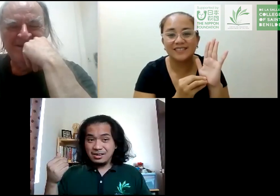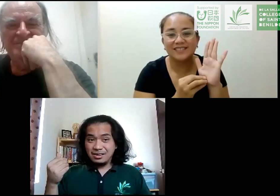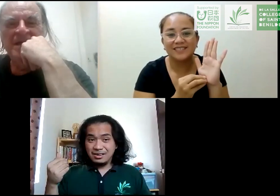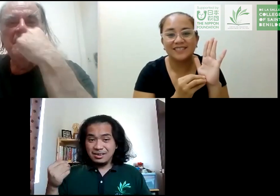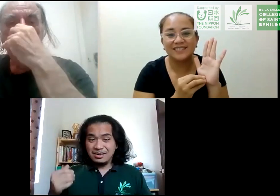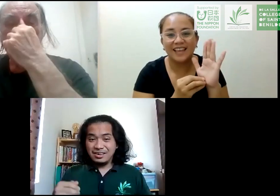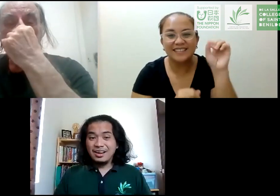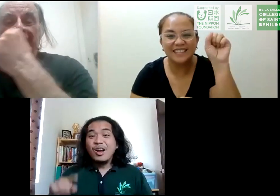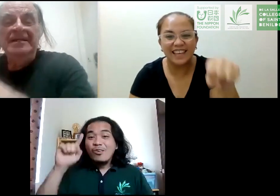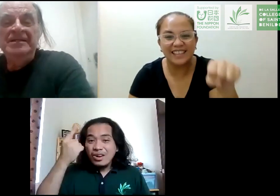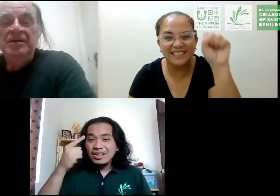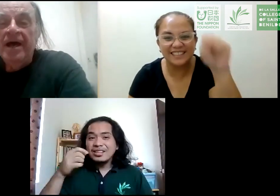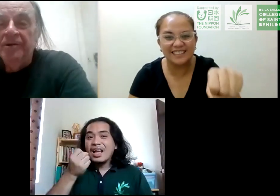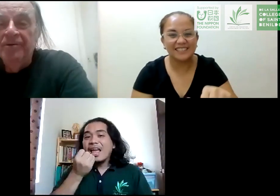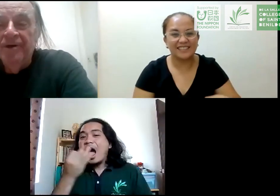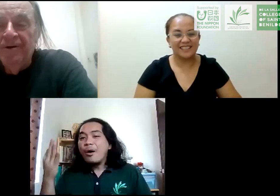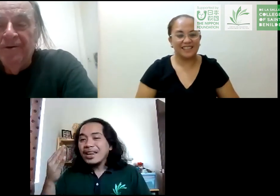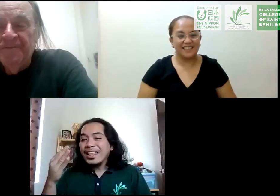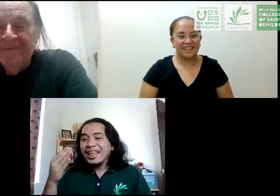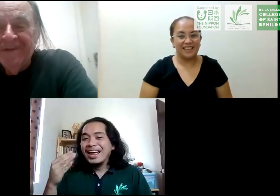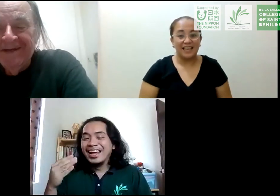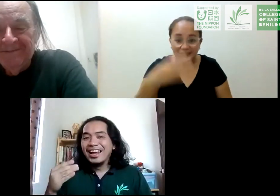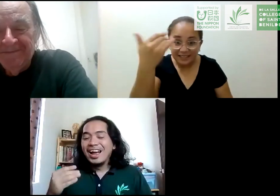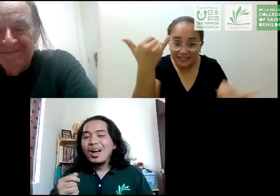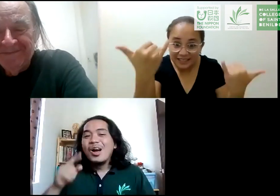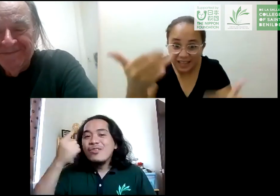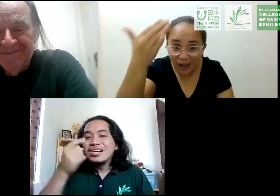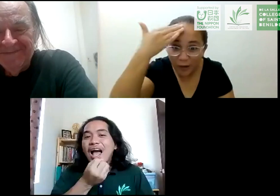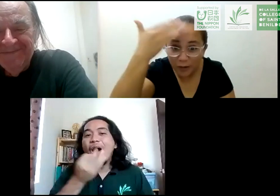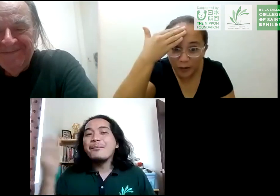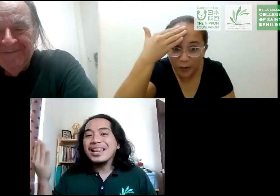Yes. So now you know.